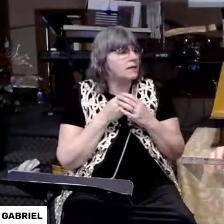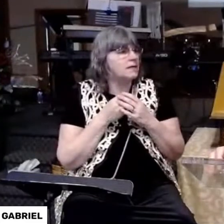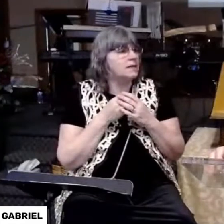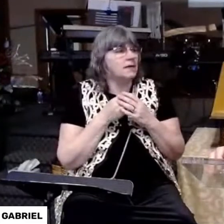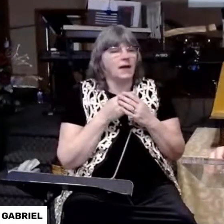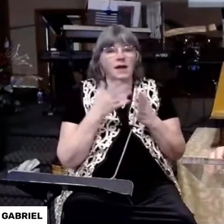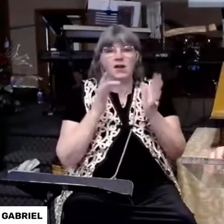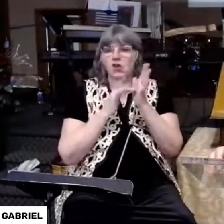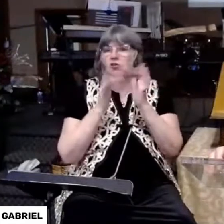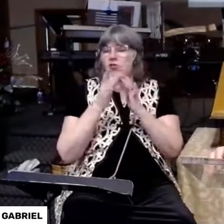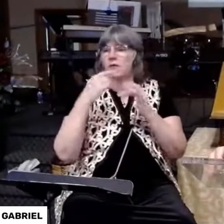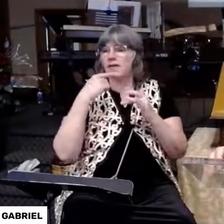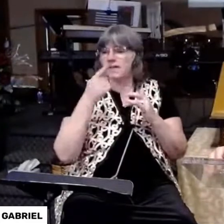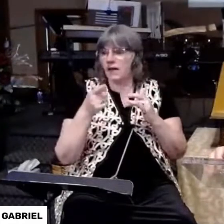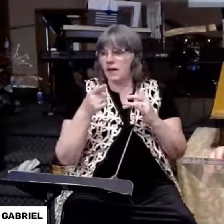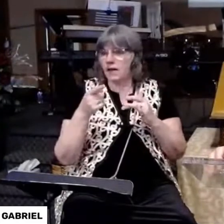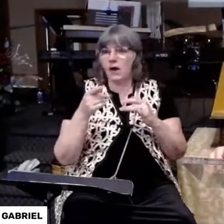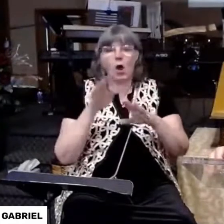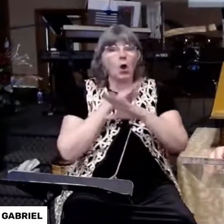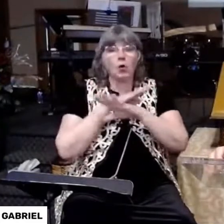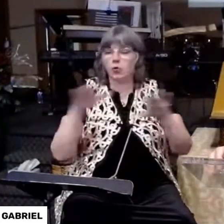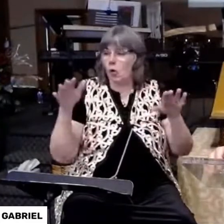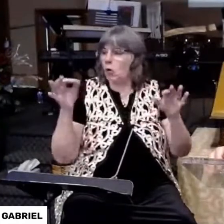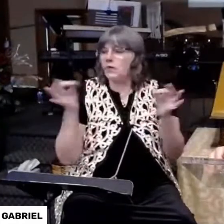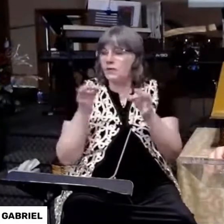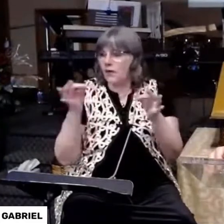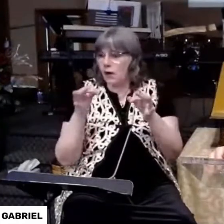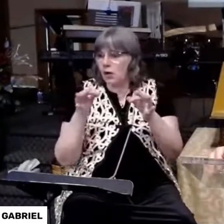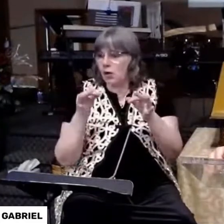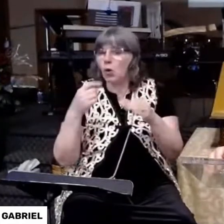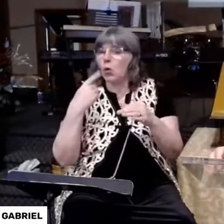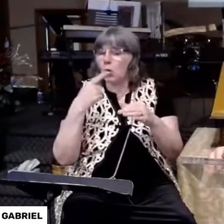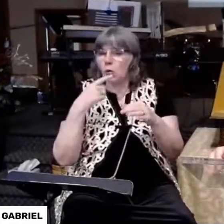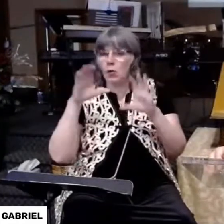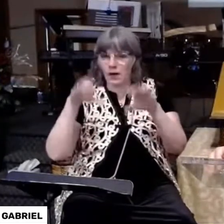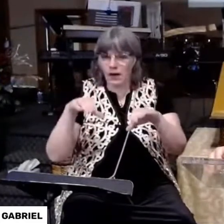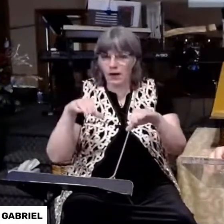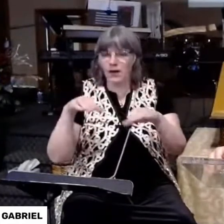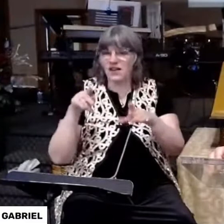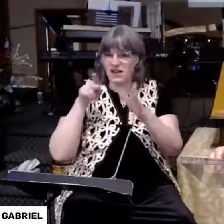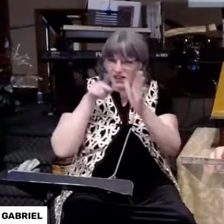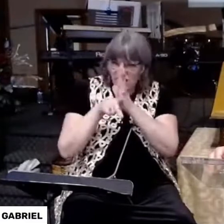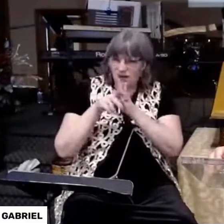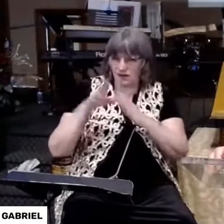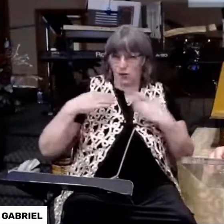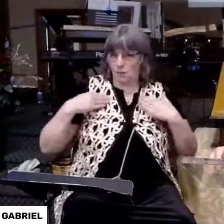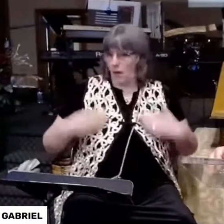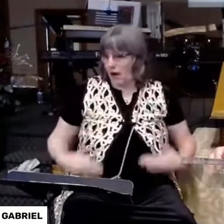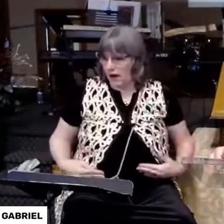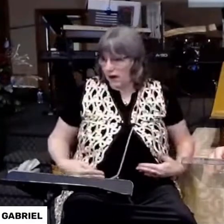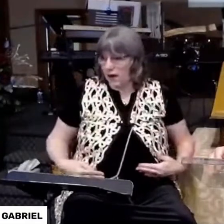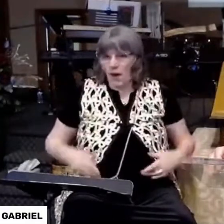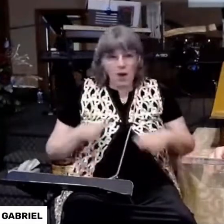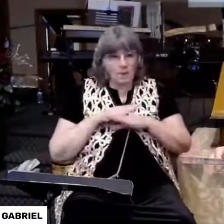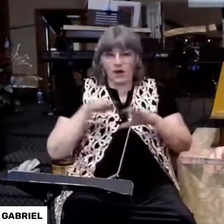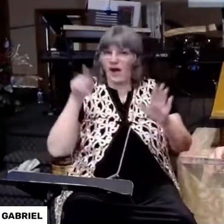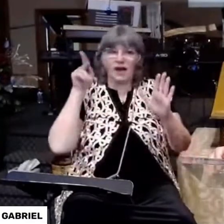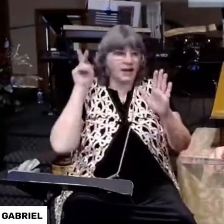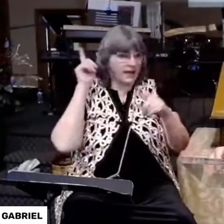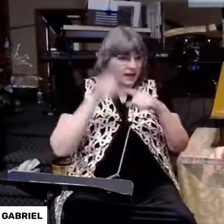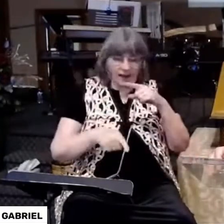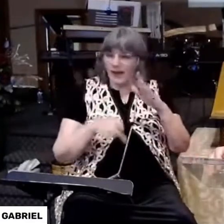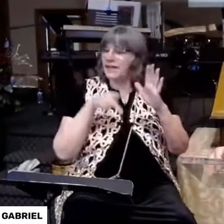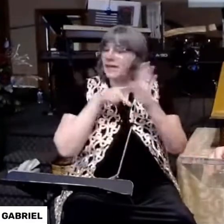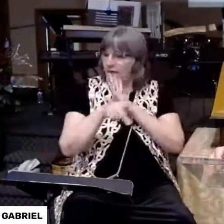Yeshua said: do not fear those who kill the body but are powerless to kill the